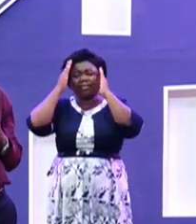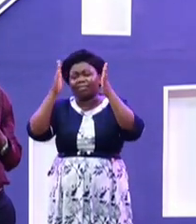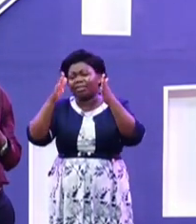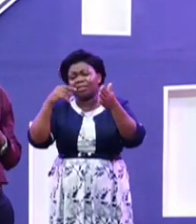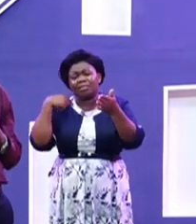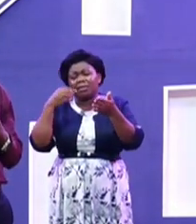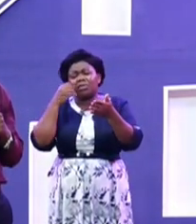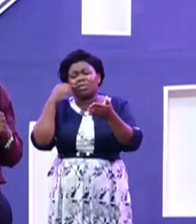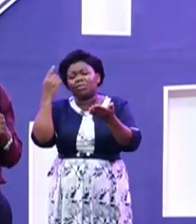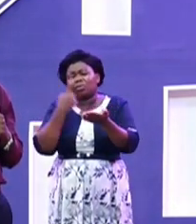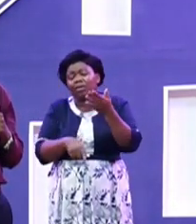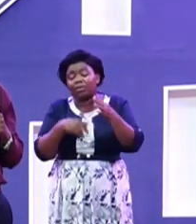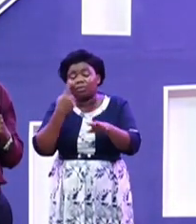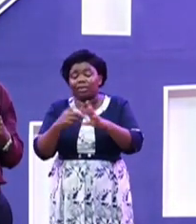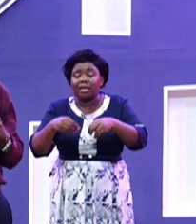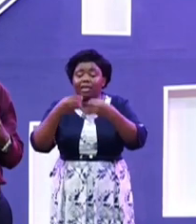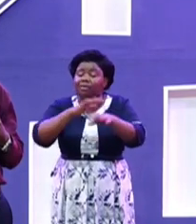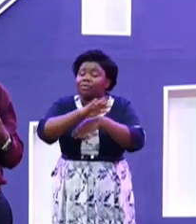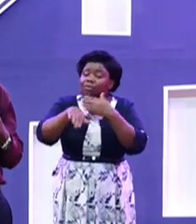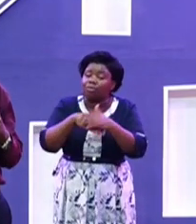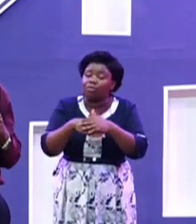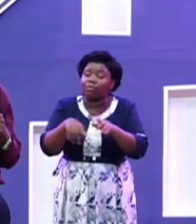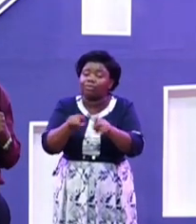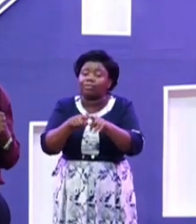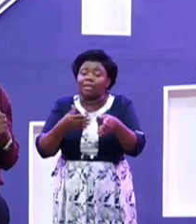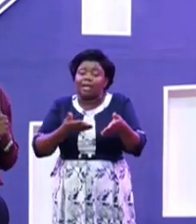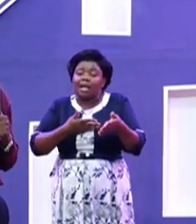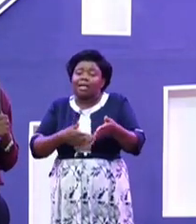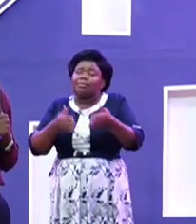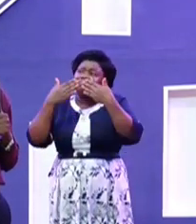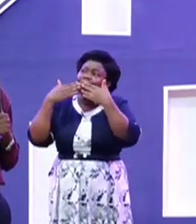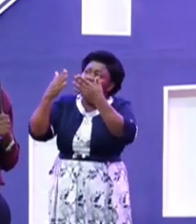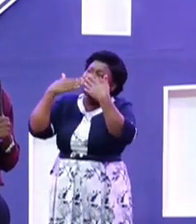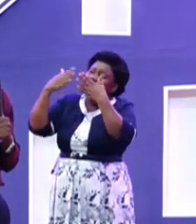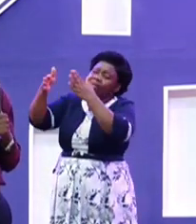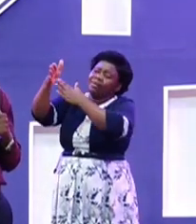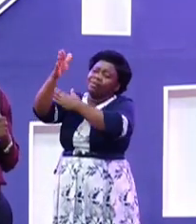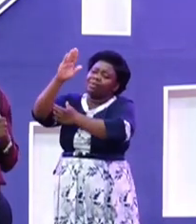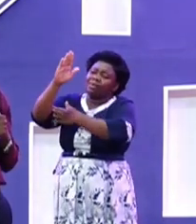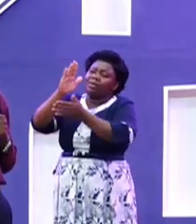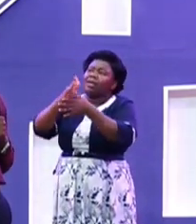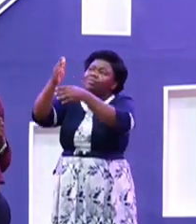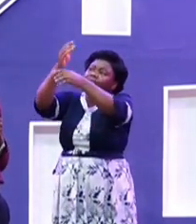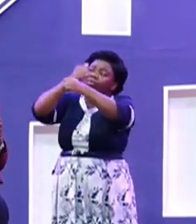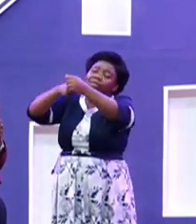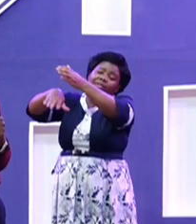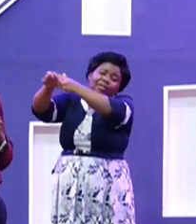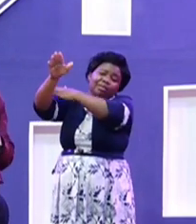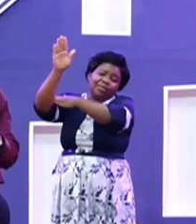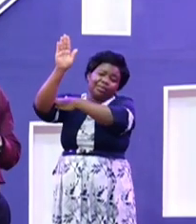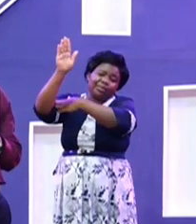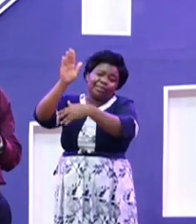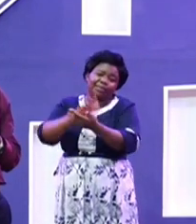bwenziwaayo zonna gwali mutima ogusiima ogusinza Katonda ate ogwesigaani